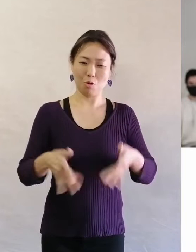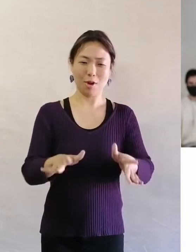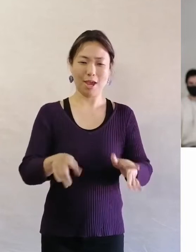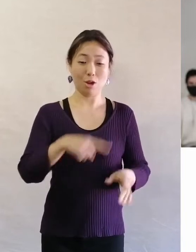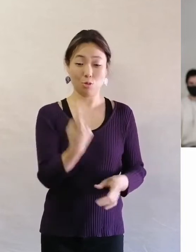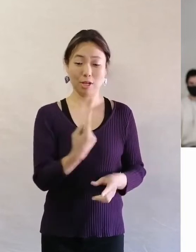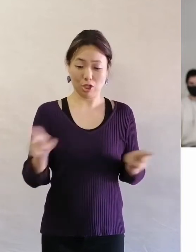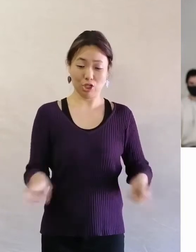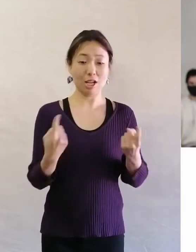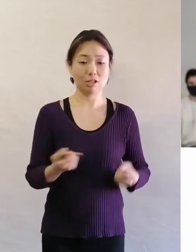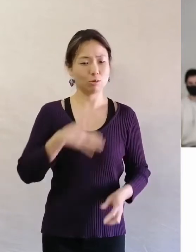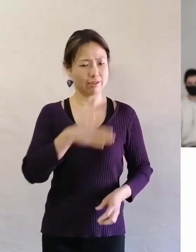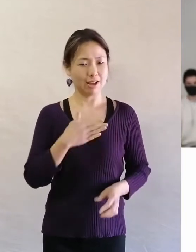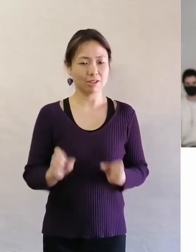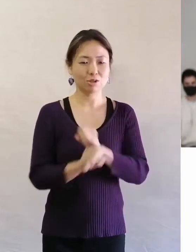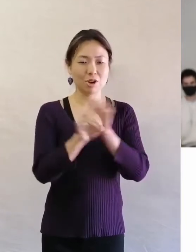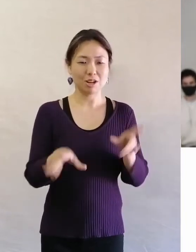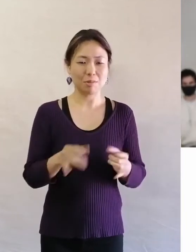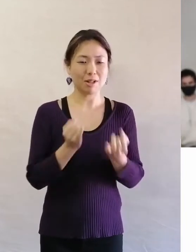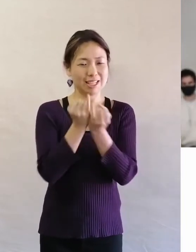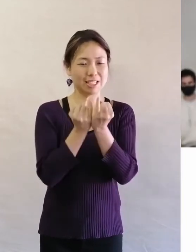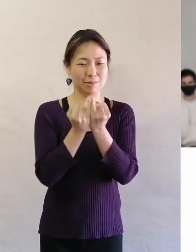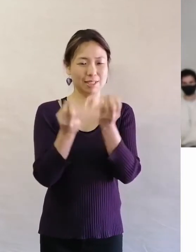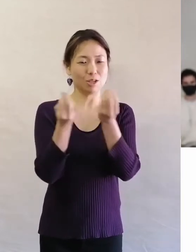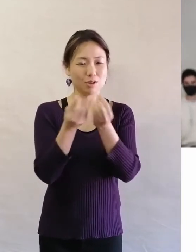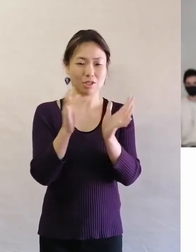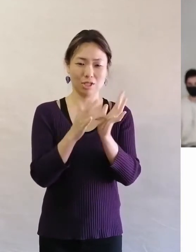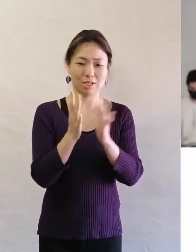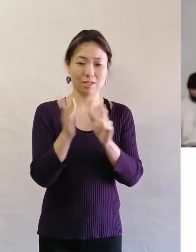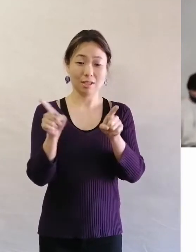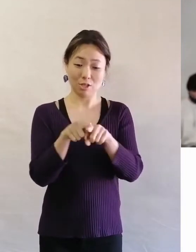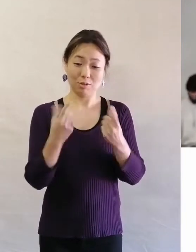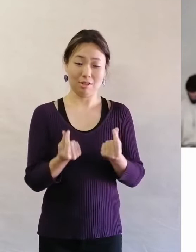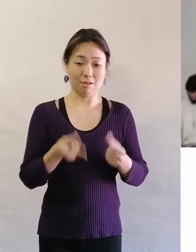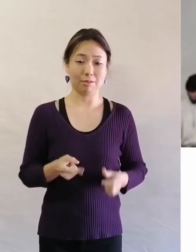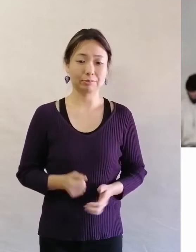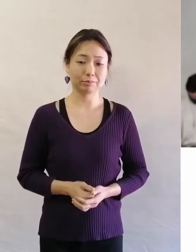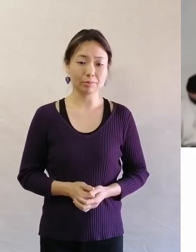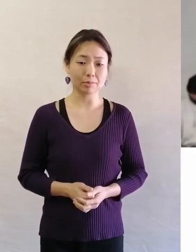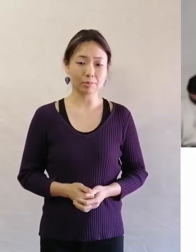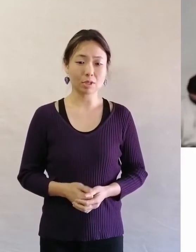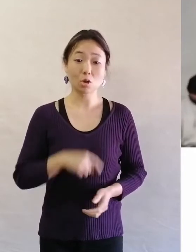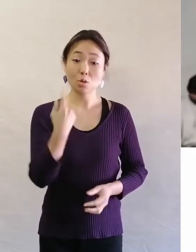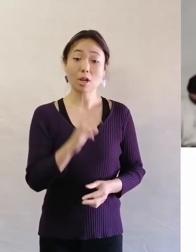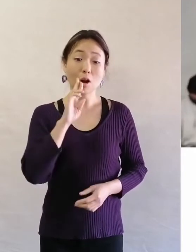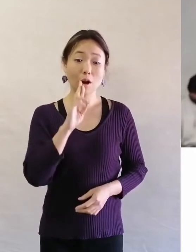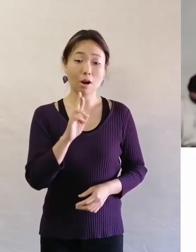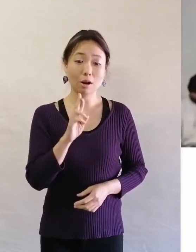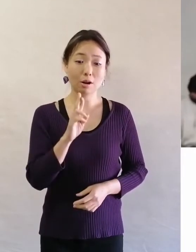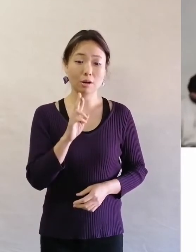got challenged. We felt an incredible intimacy with Jesus as we did that. So we are going to